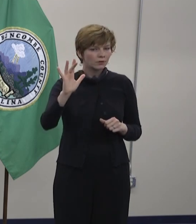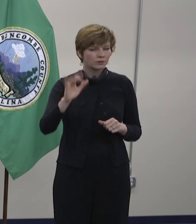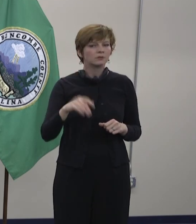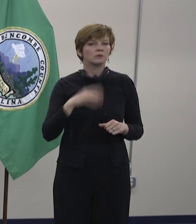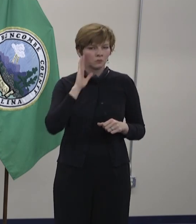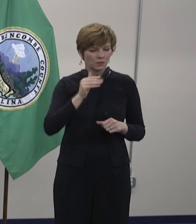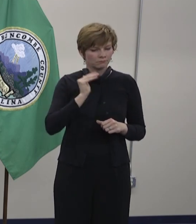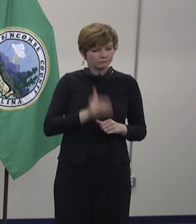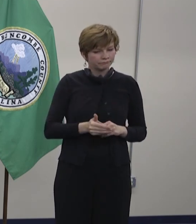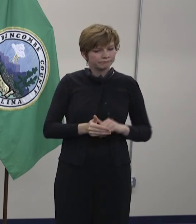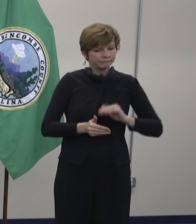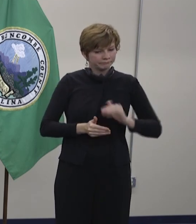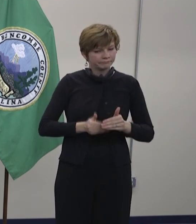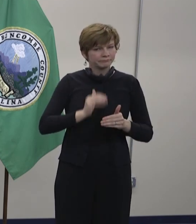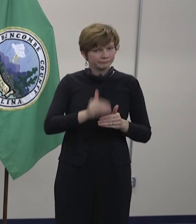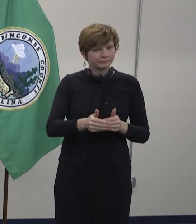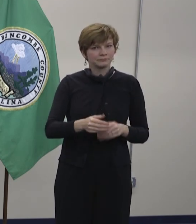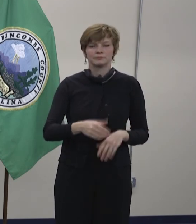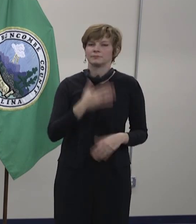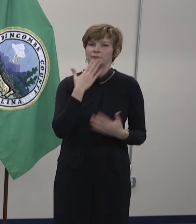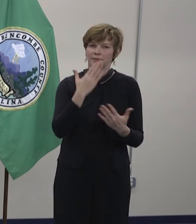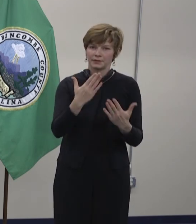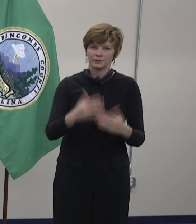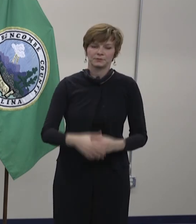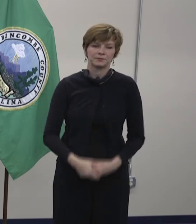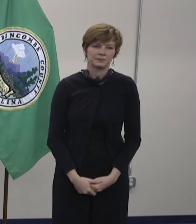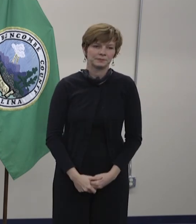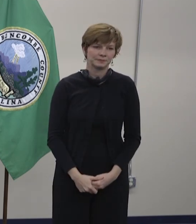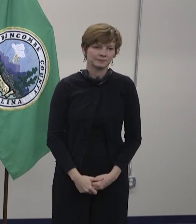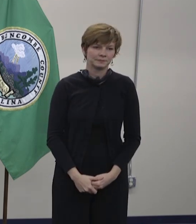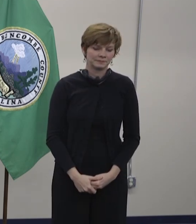this step by step. Thank you.